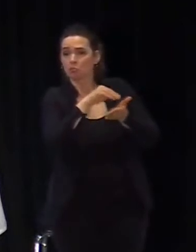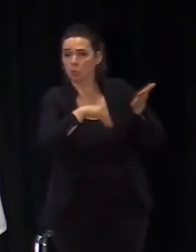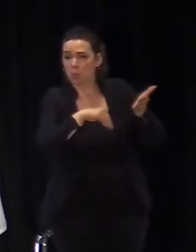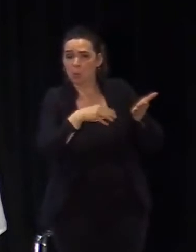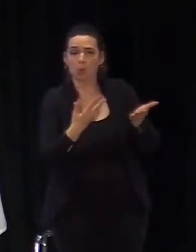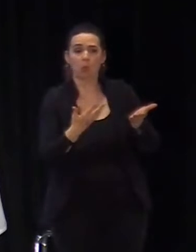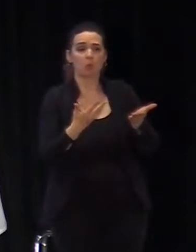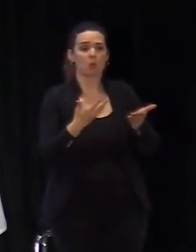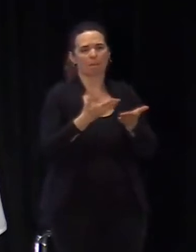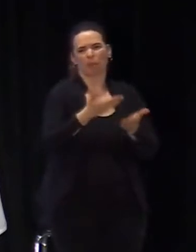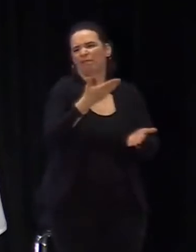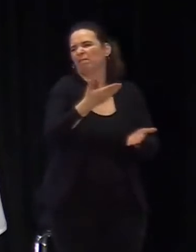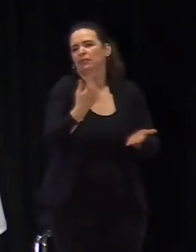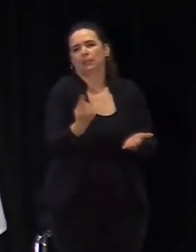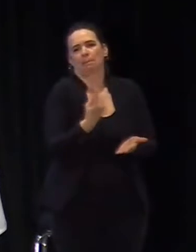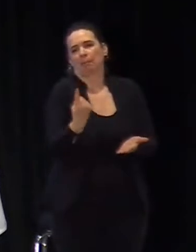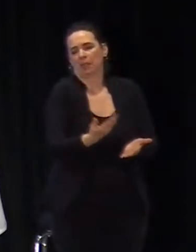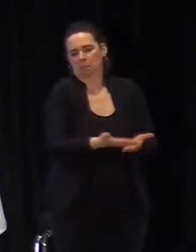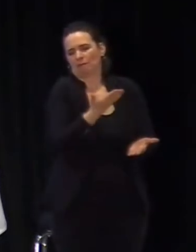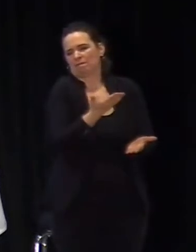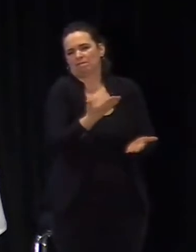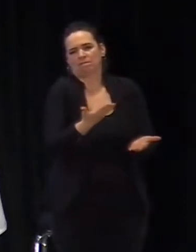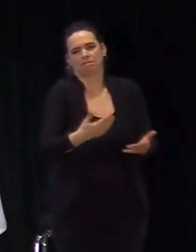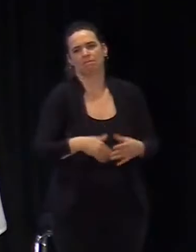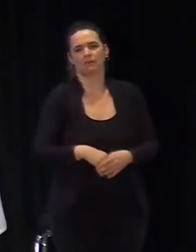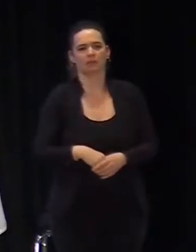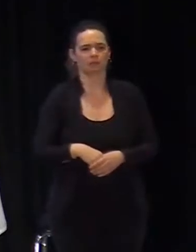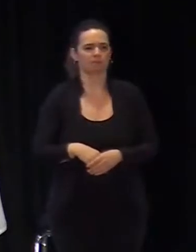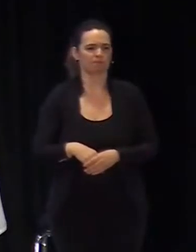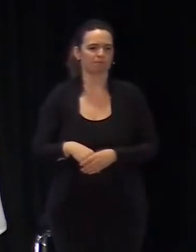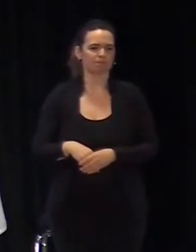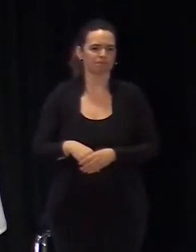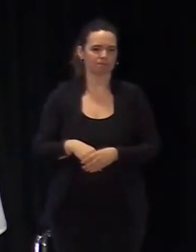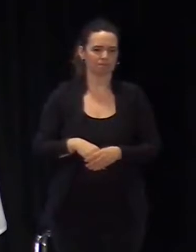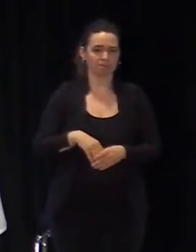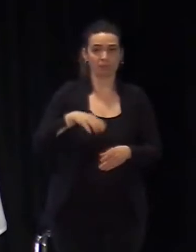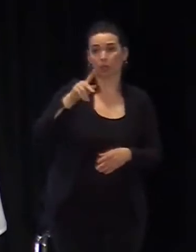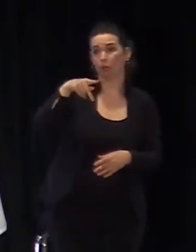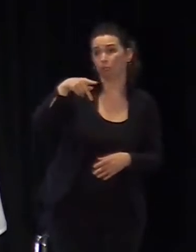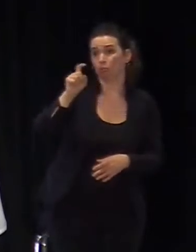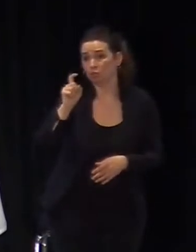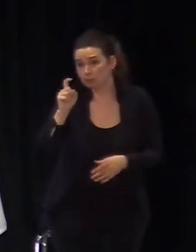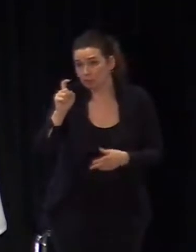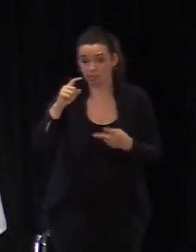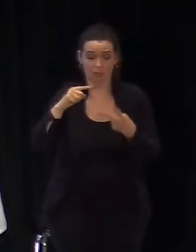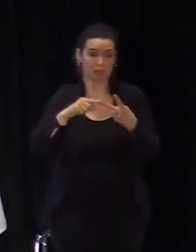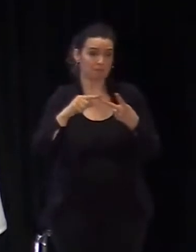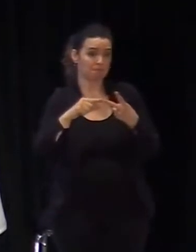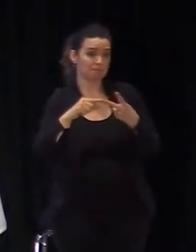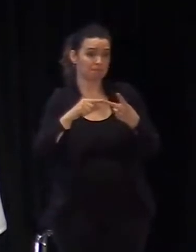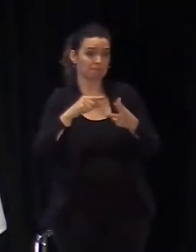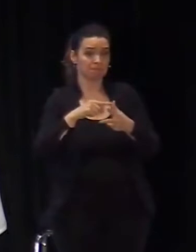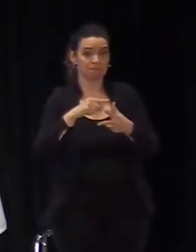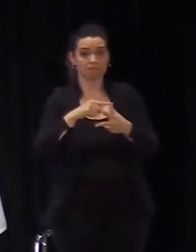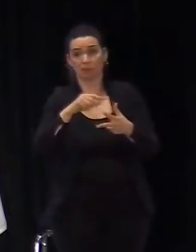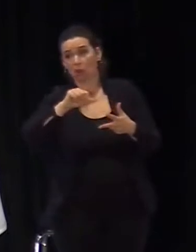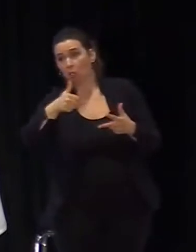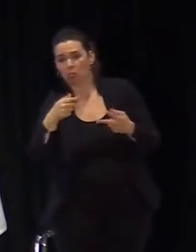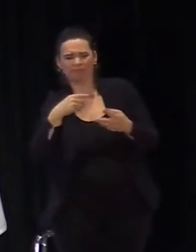allowed. And then certainly a prescriptions could be another form, whether or not